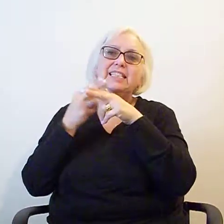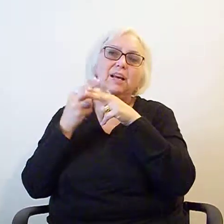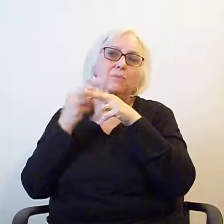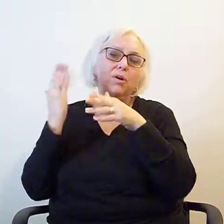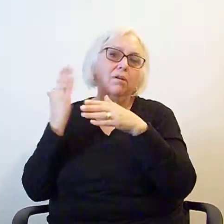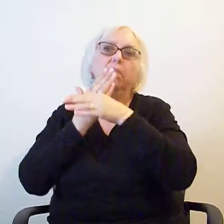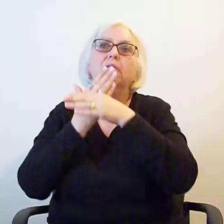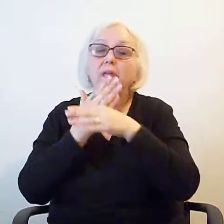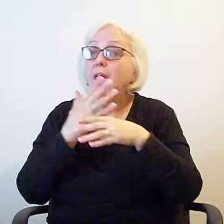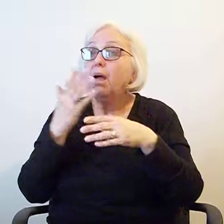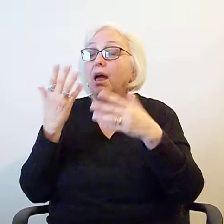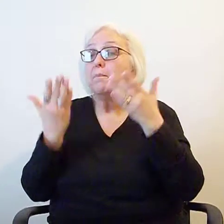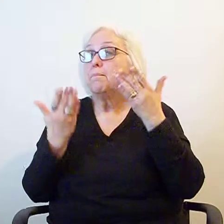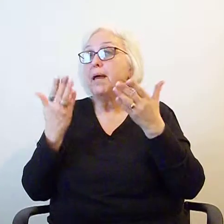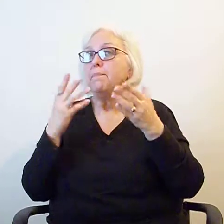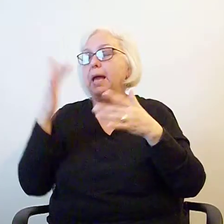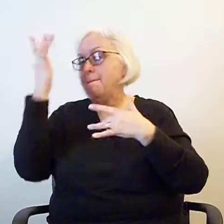a medical or personal issue.